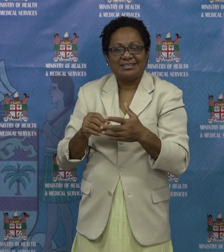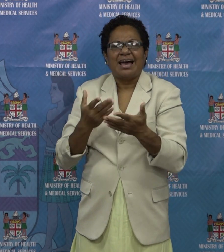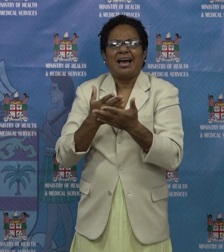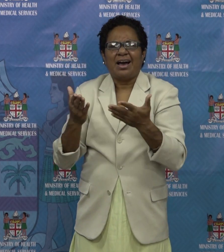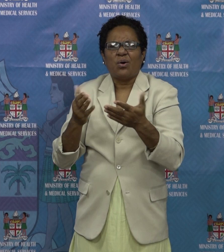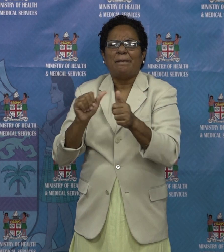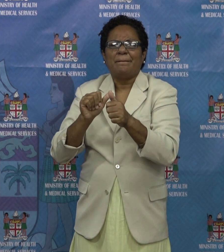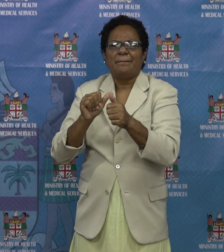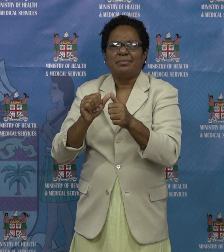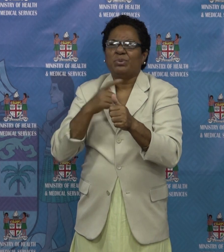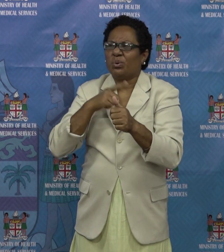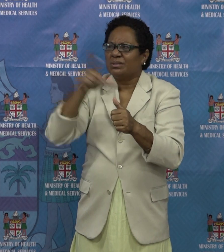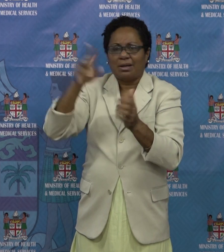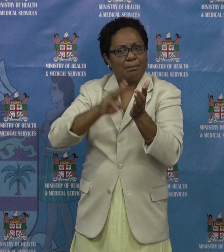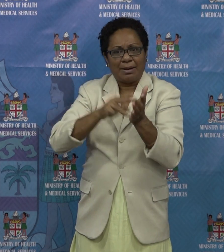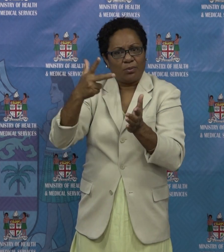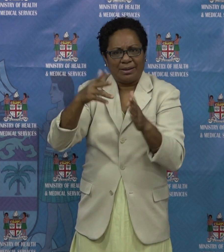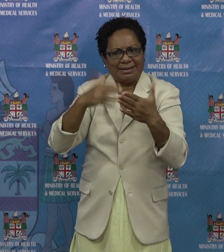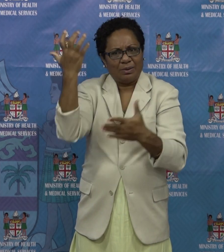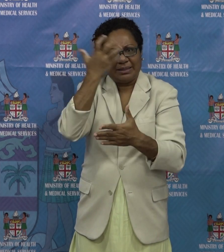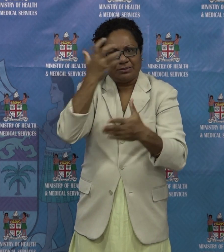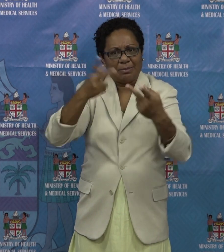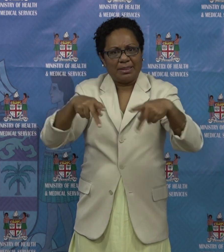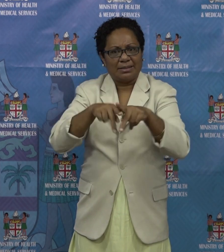relation to what I call a red zone, which is Makoni.